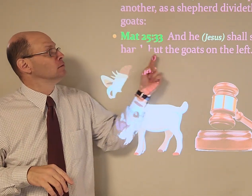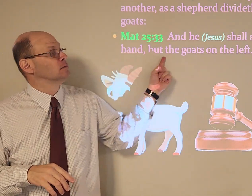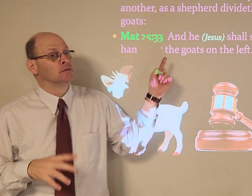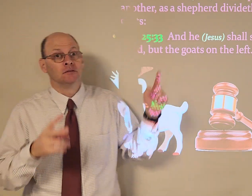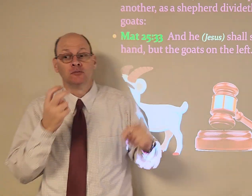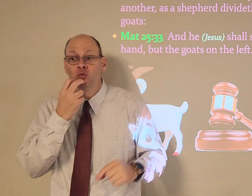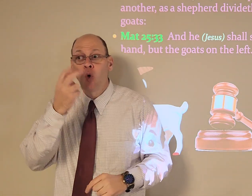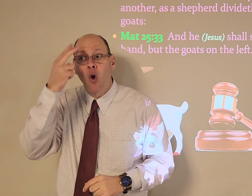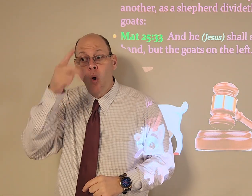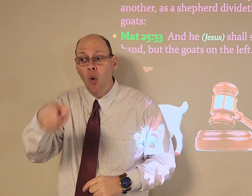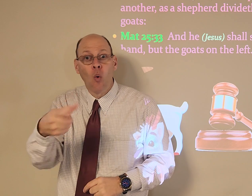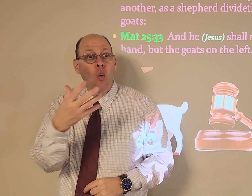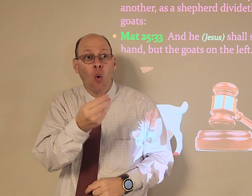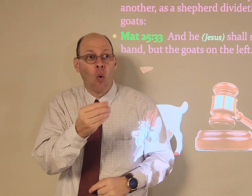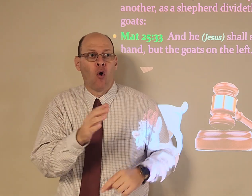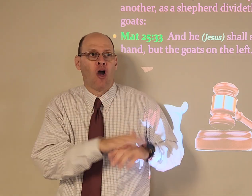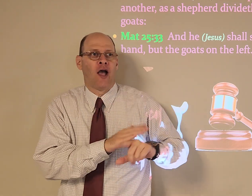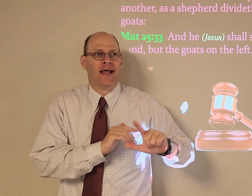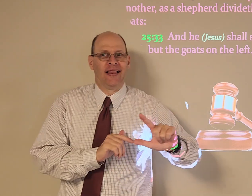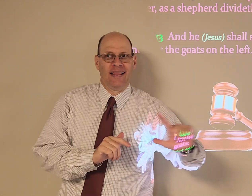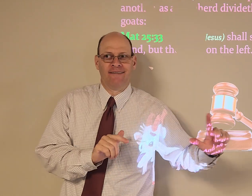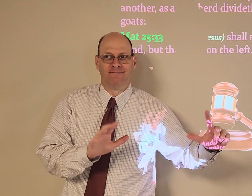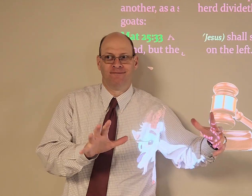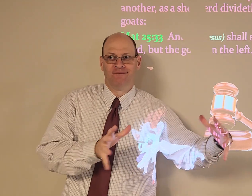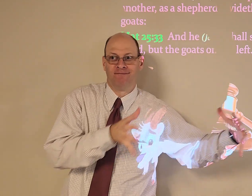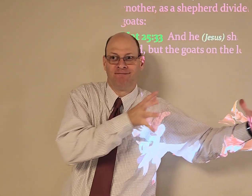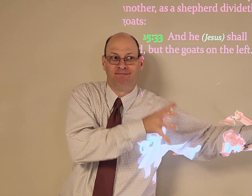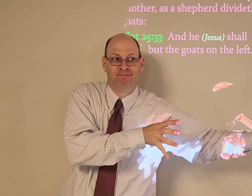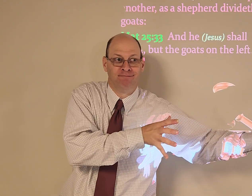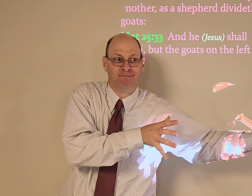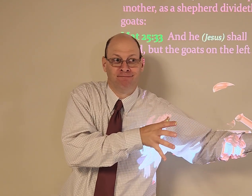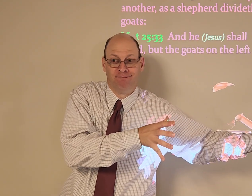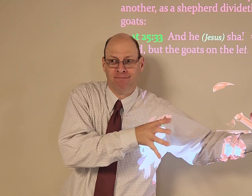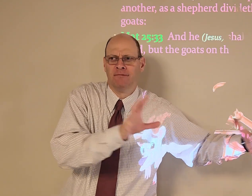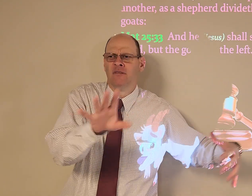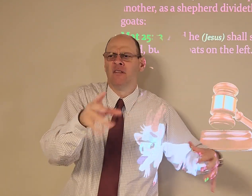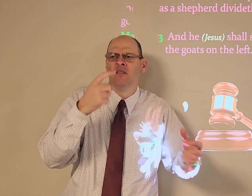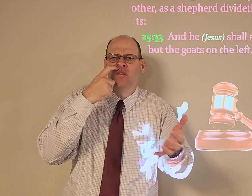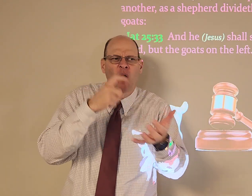hand, but the goats on the left."